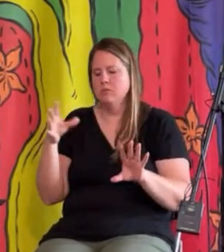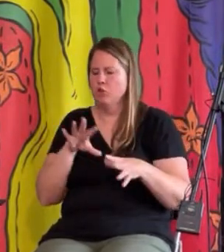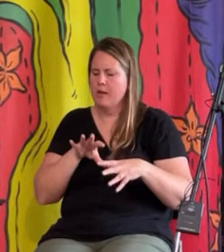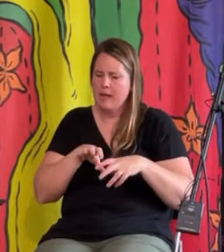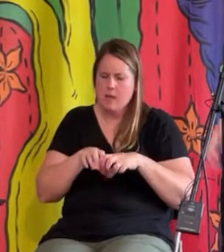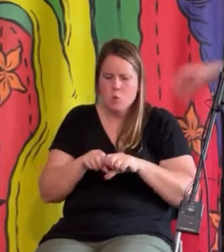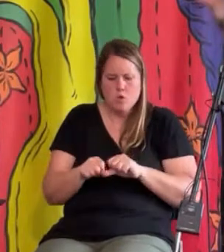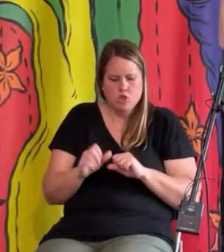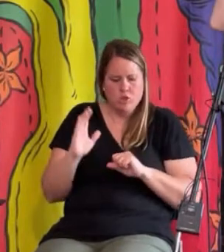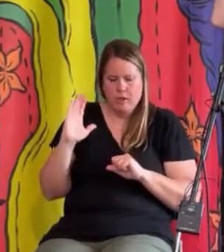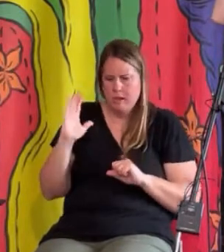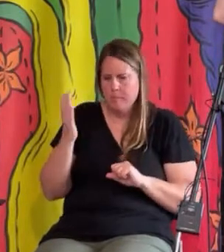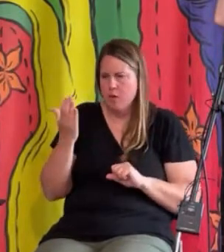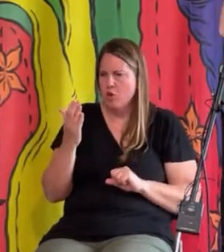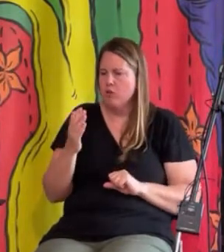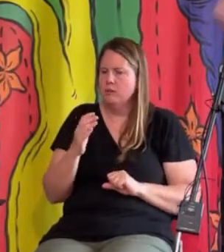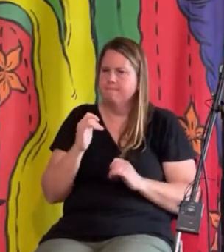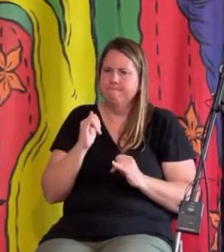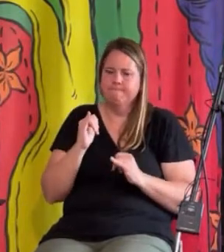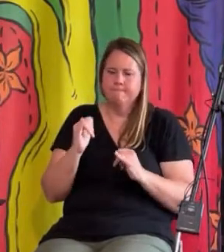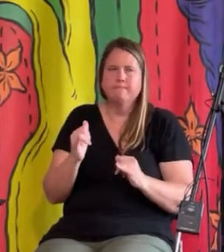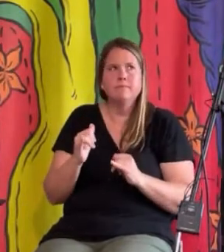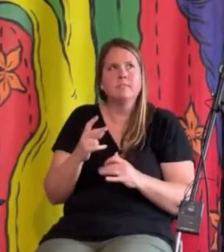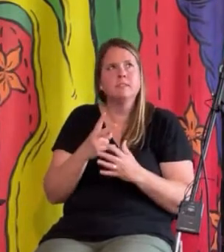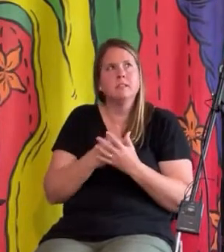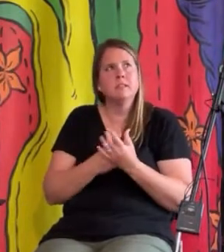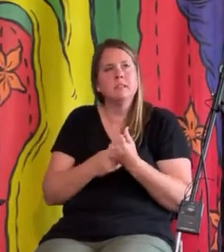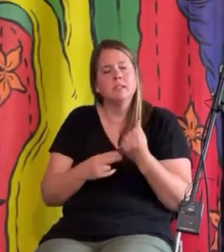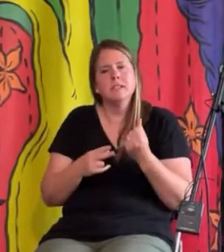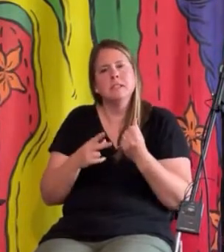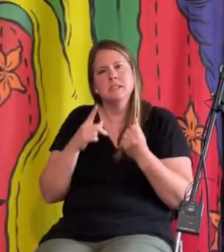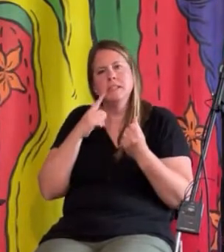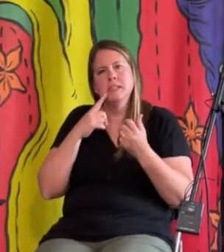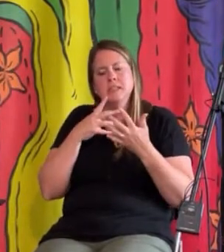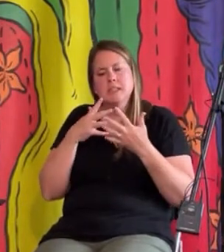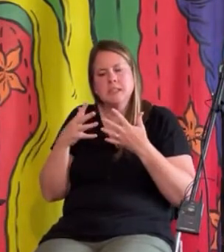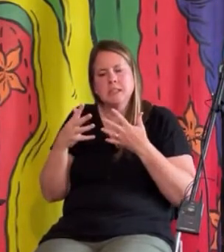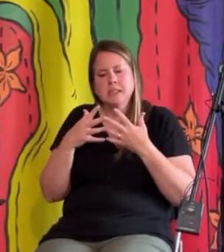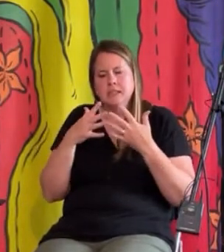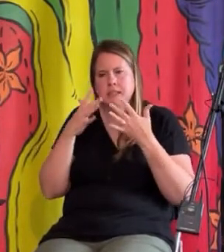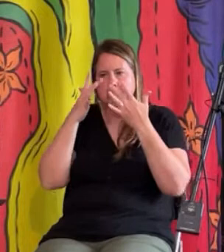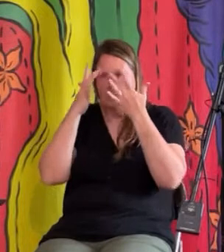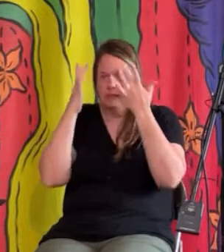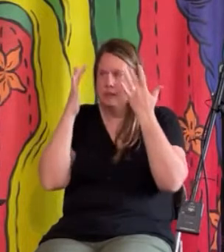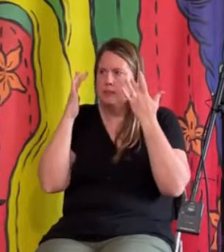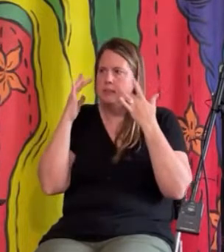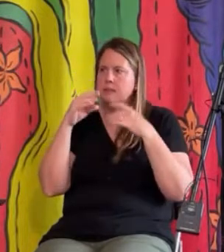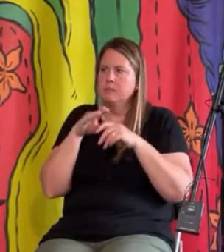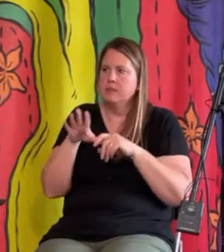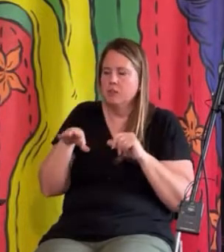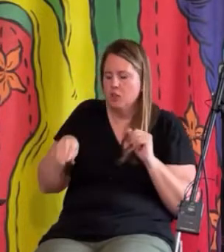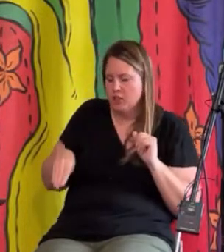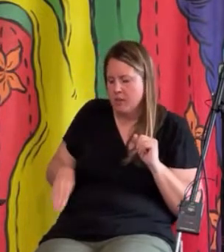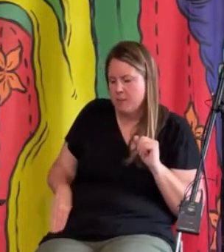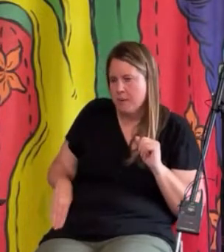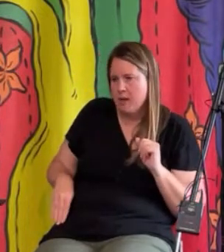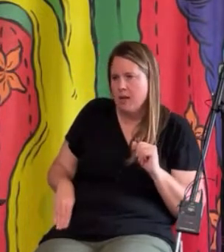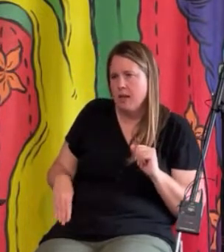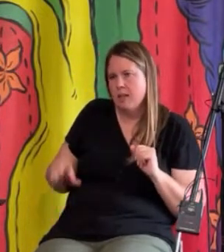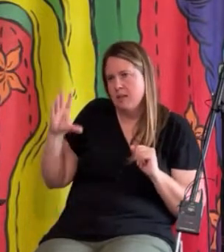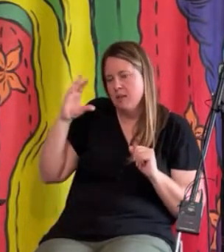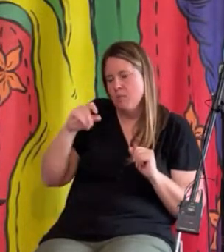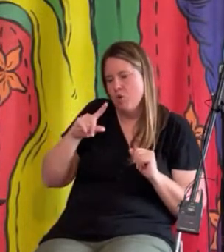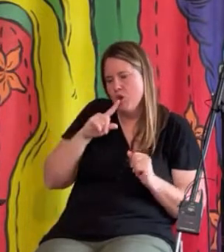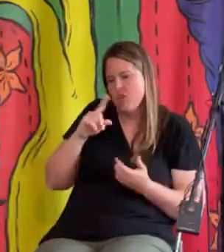own. We've both grown silver around the eyes. But in your pocket, the boy you are brings me